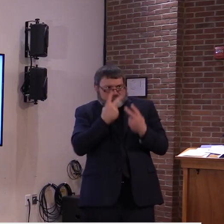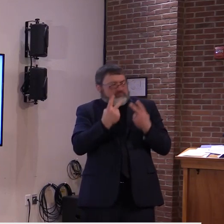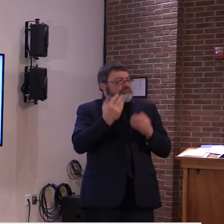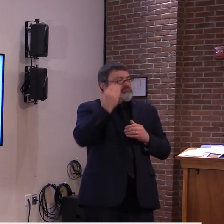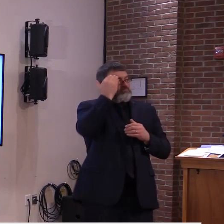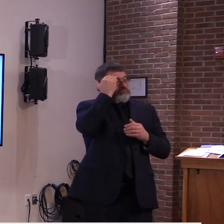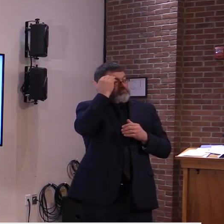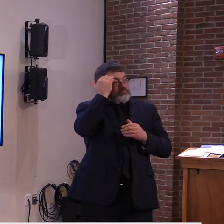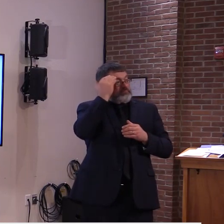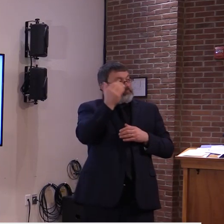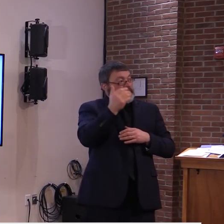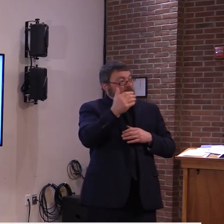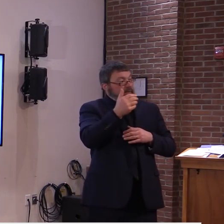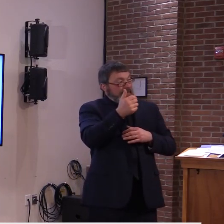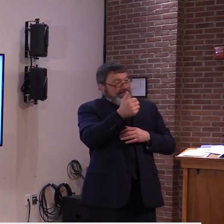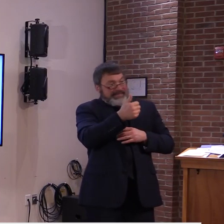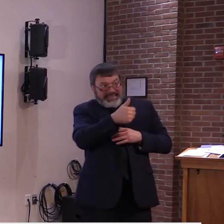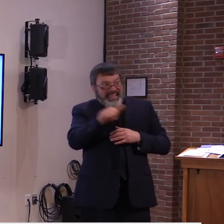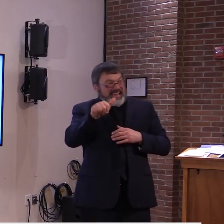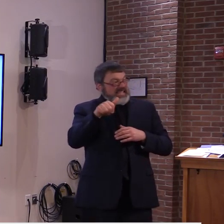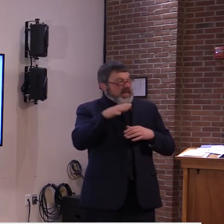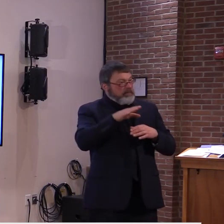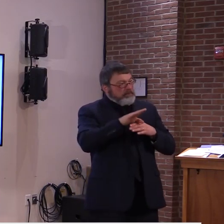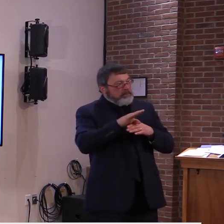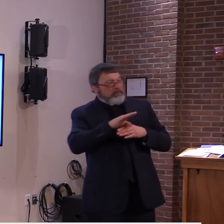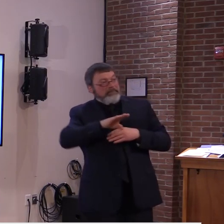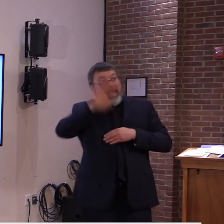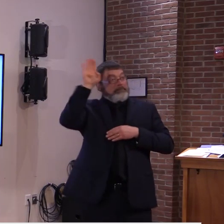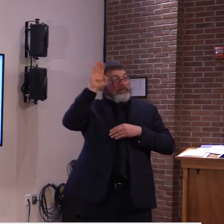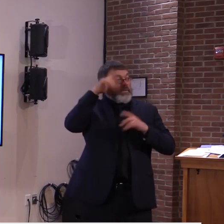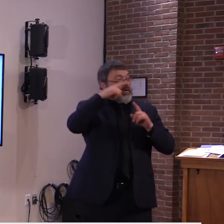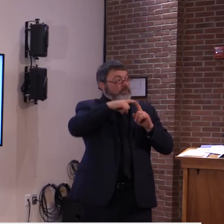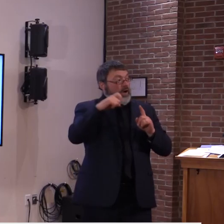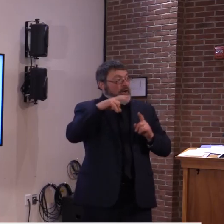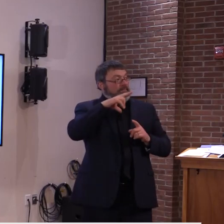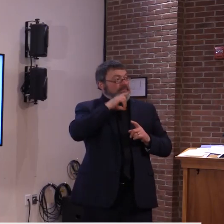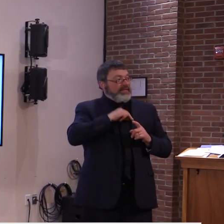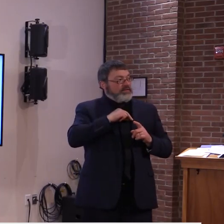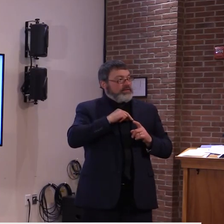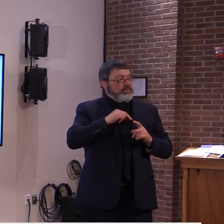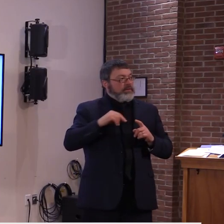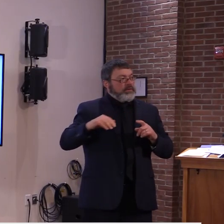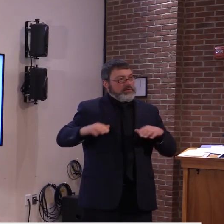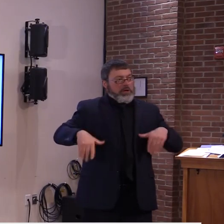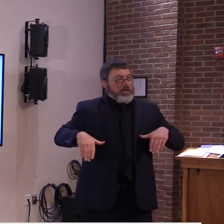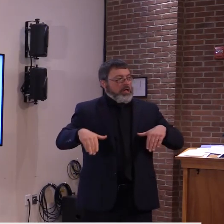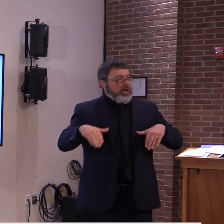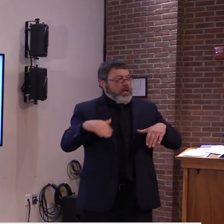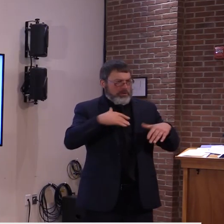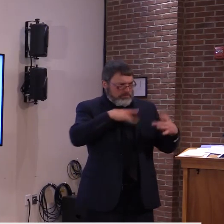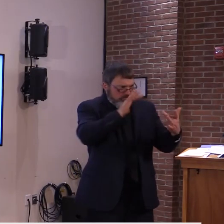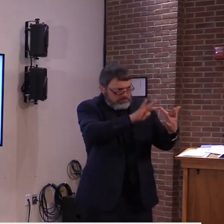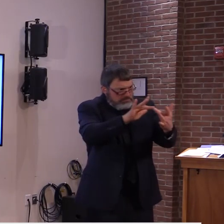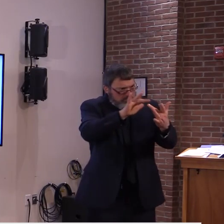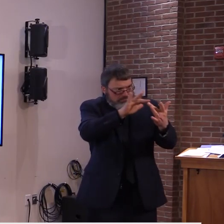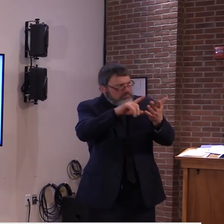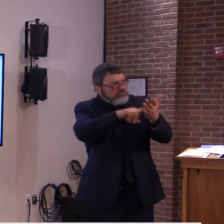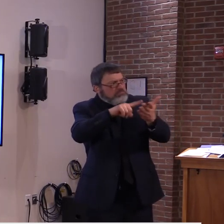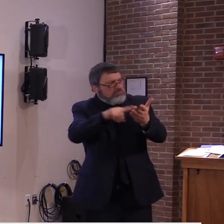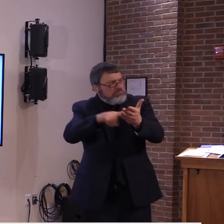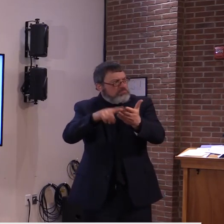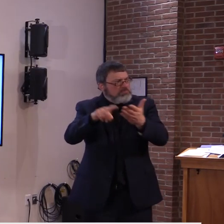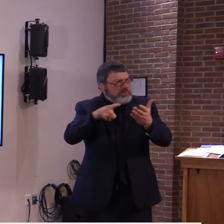Thanksgiving gatherings in our current interviews of cases and contact tracing. But we're sort of on that threshold,